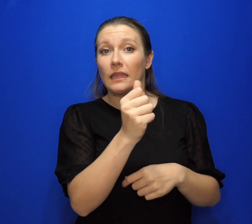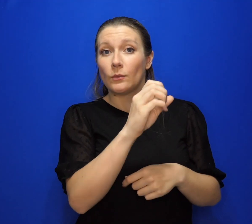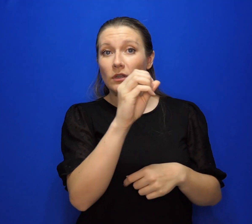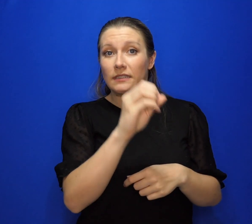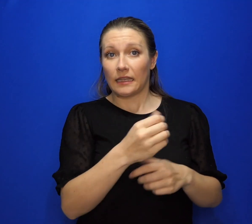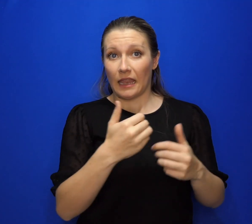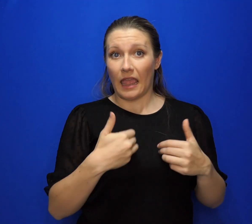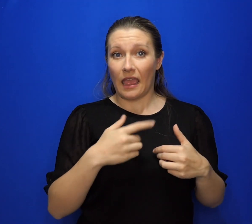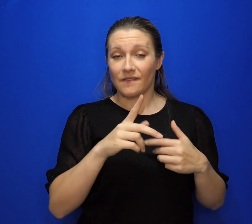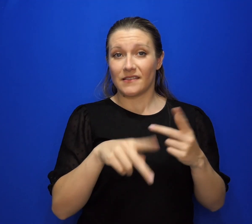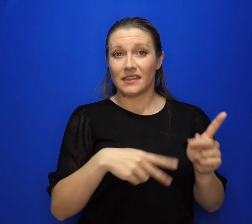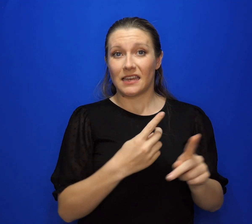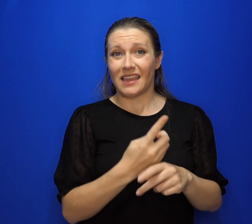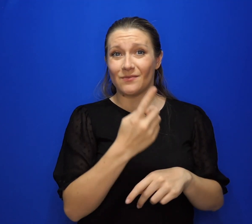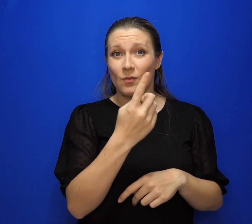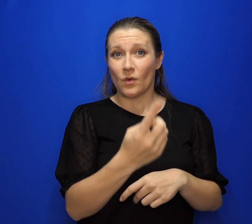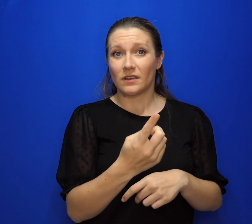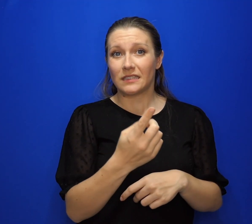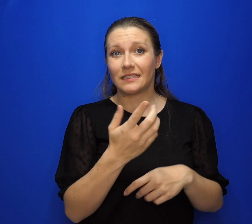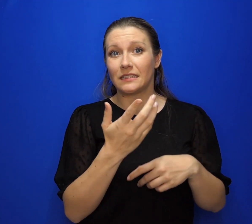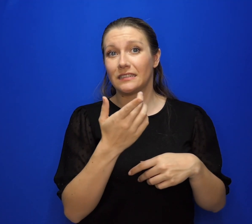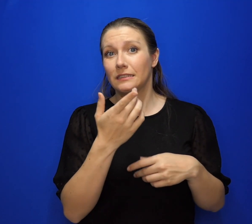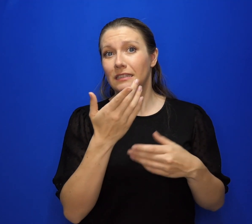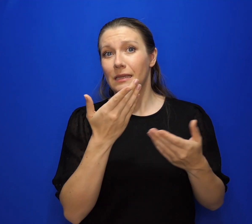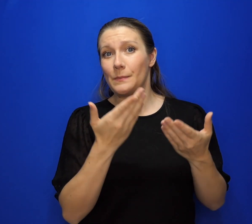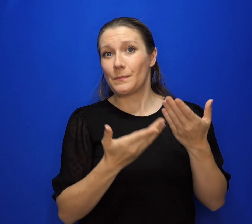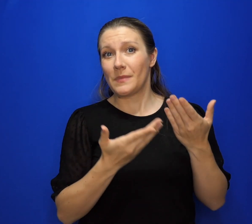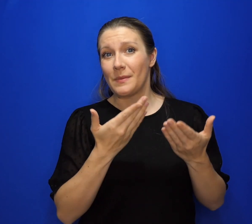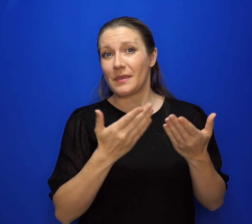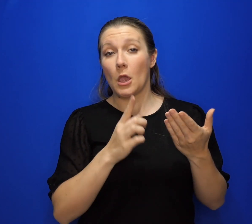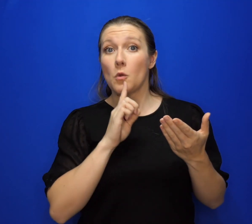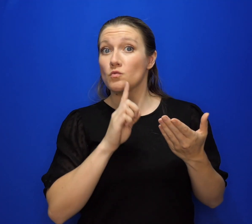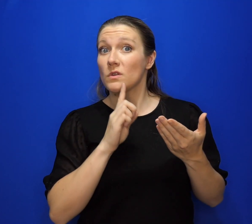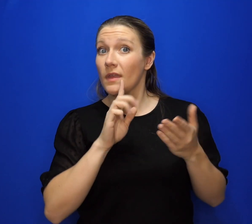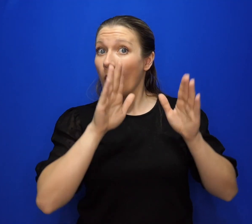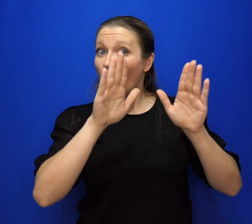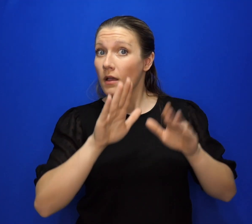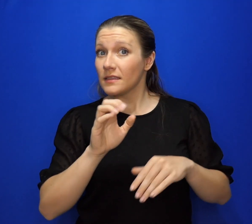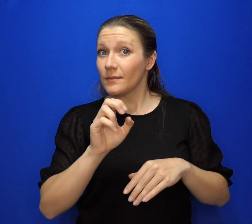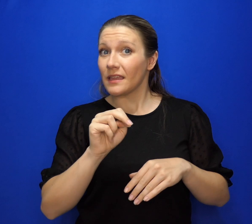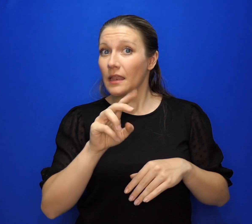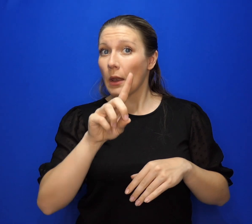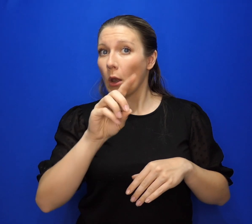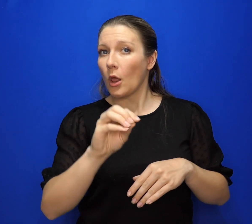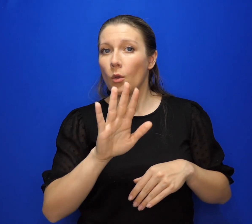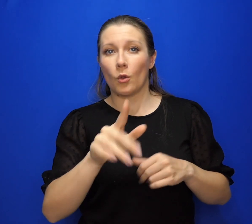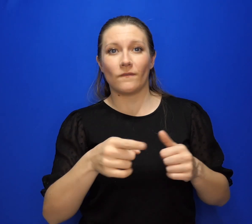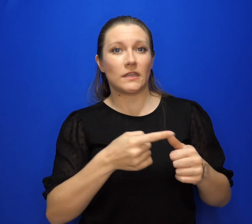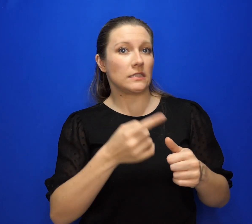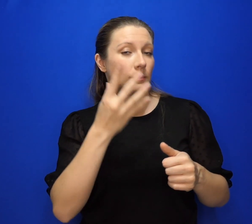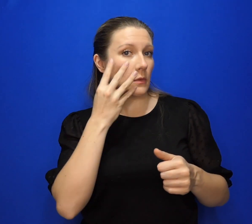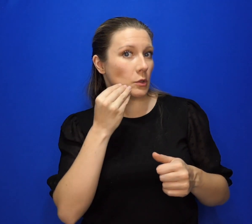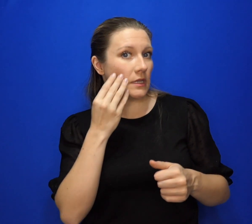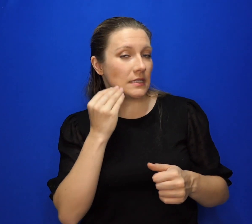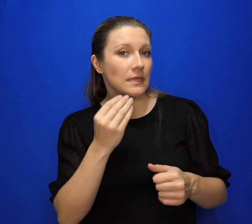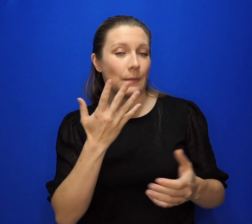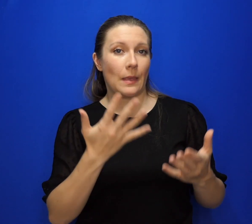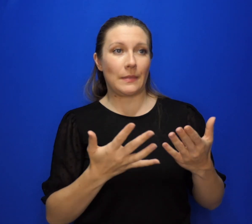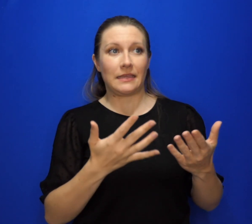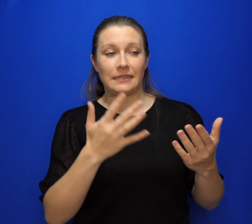1, it may be a really, really awesome endo. Your first experience might be that this person is really willing to work with